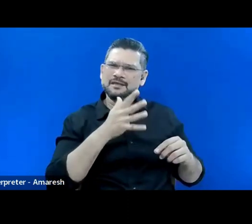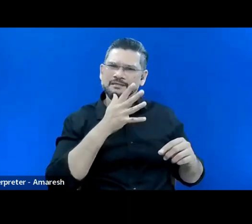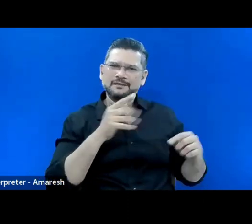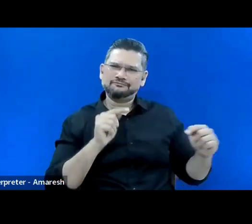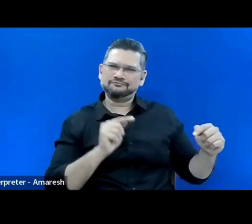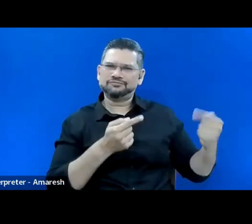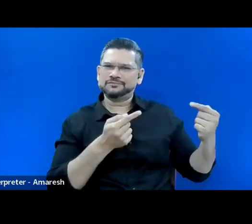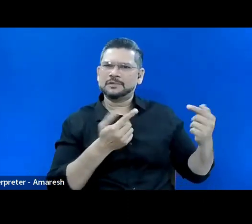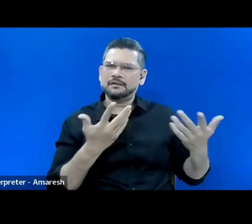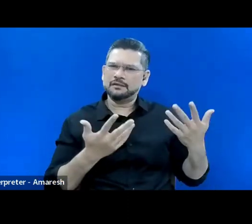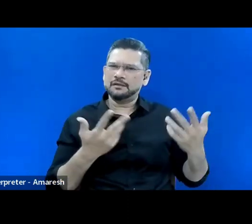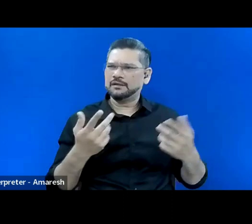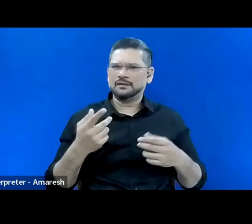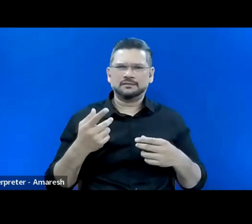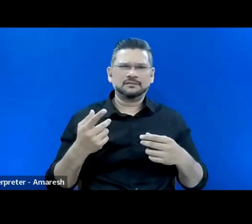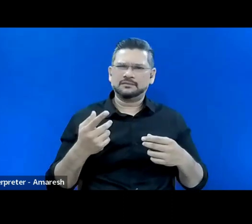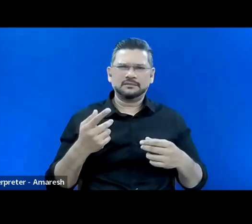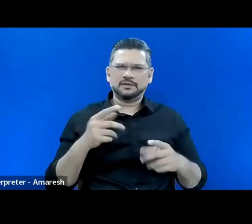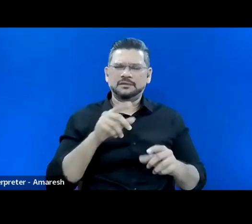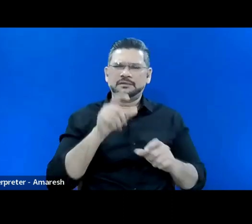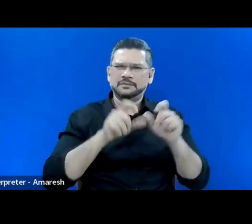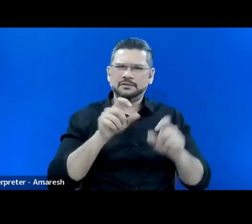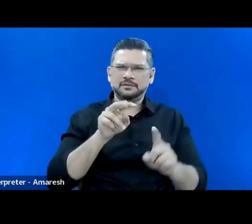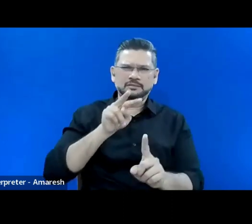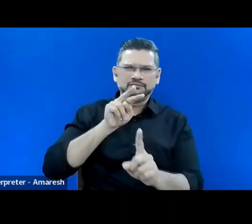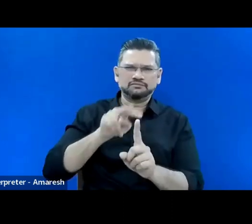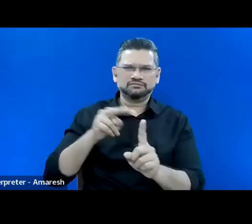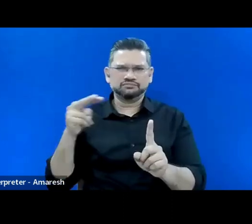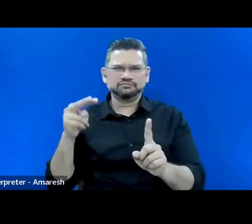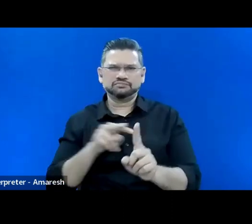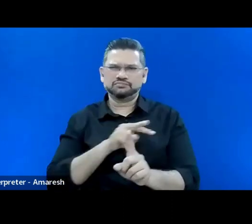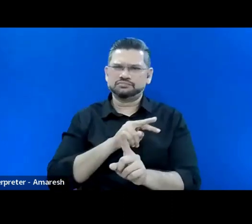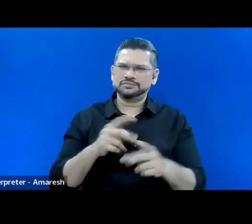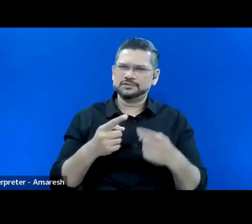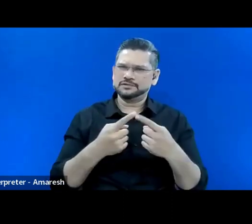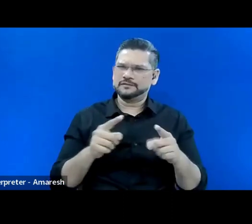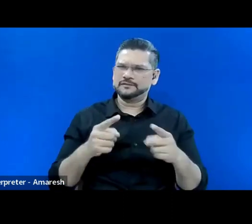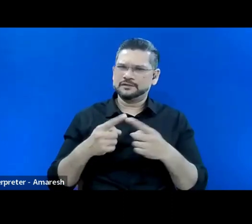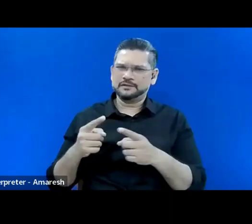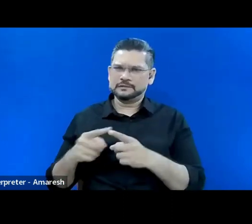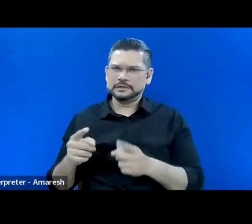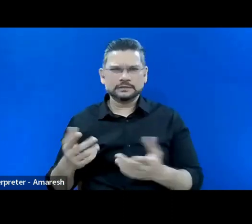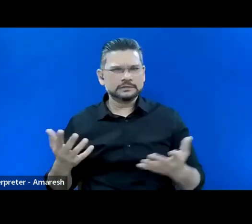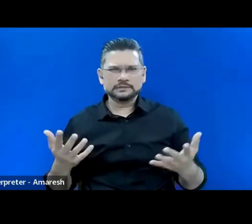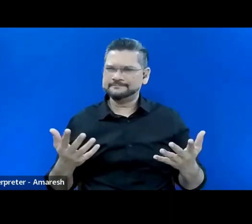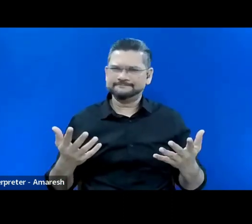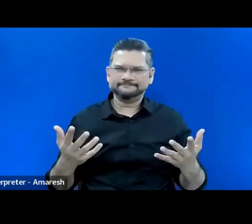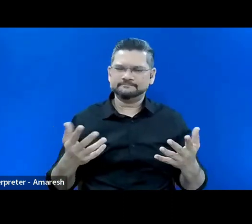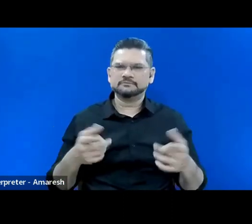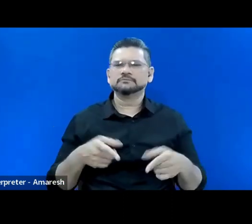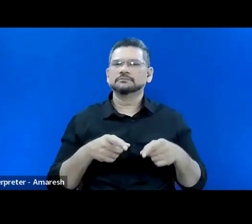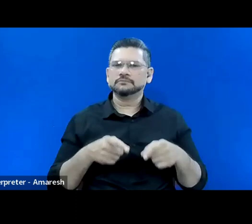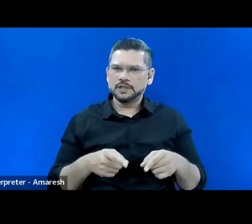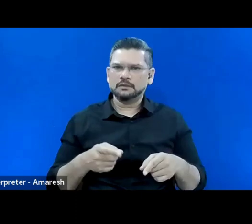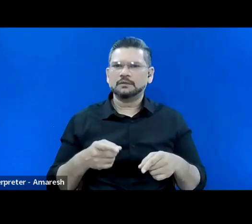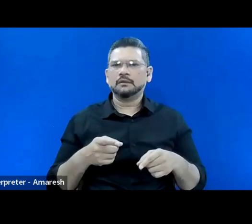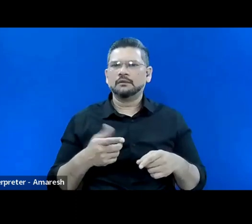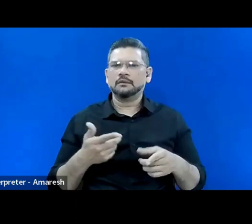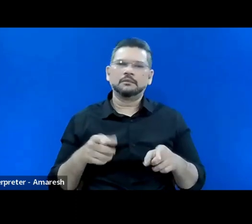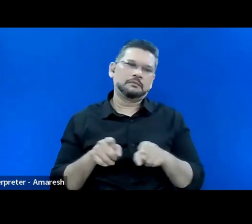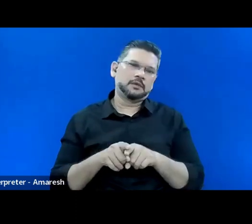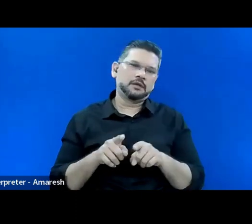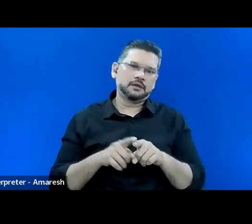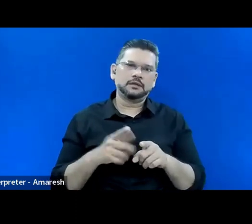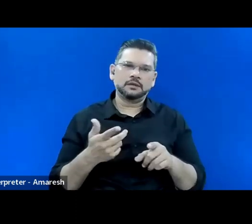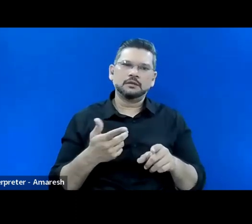stories that are feeding off very old narratives where we need to plug those gaps to begin to retell those stories. And in these